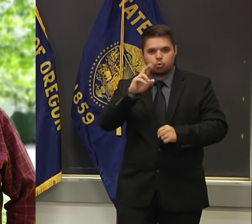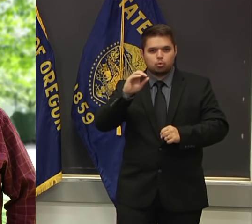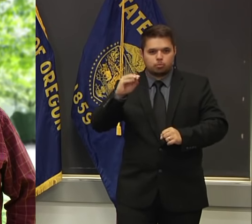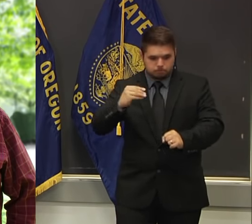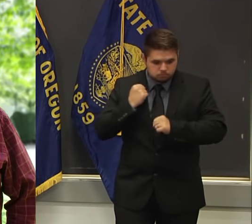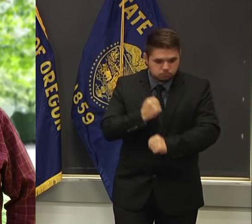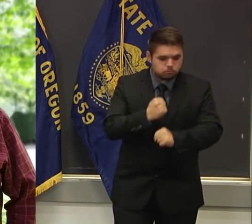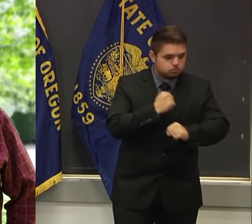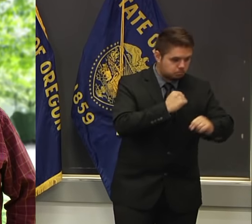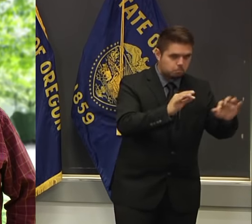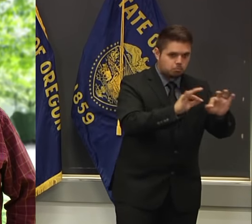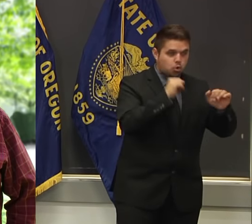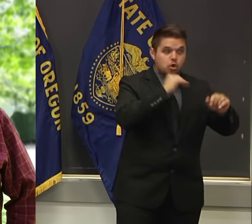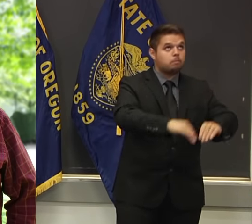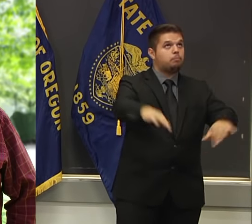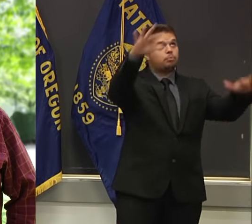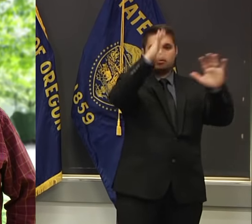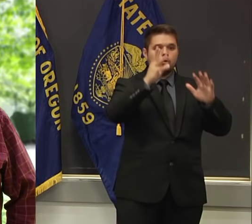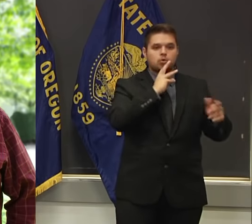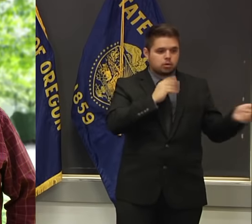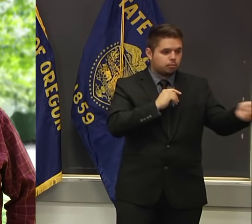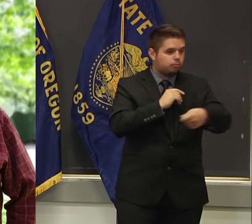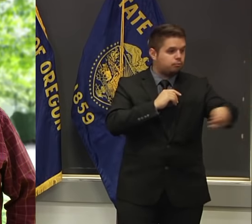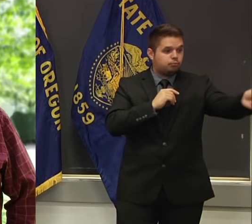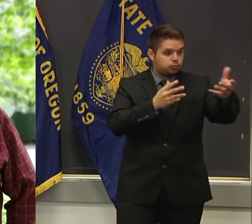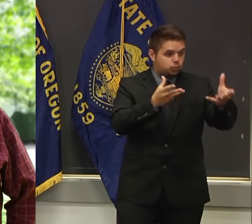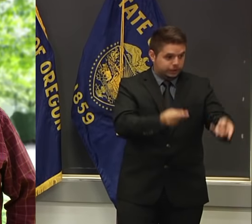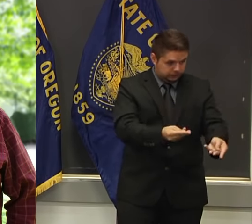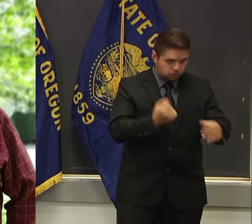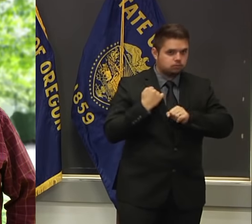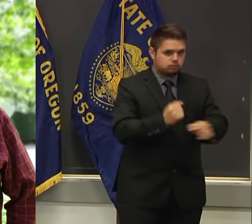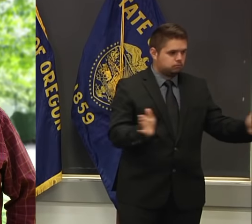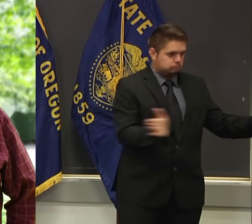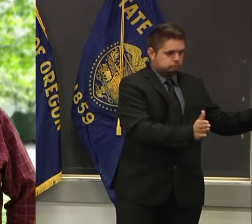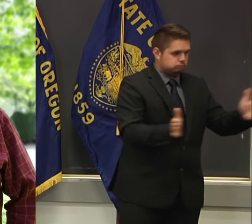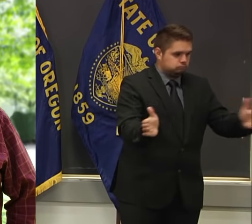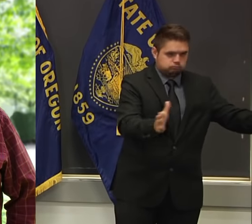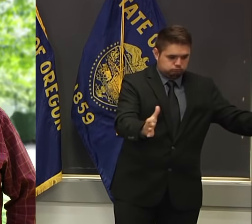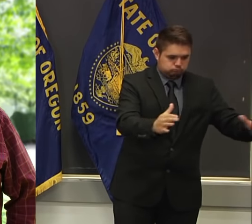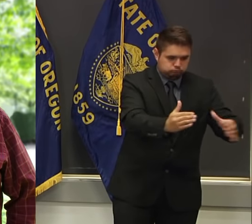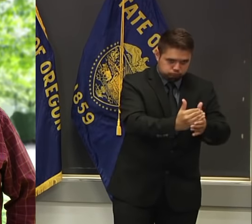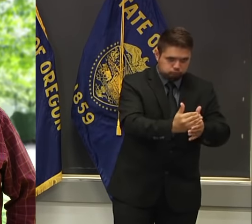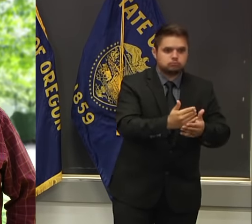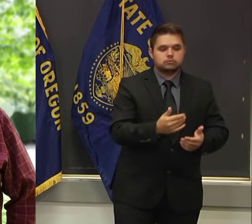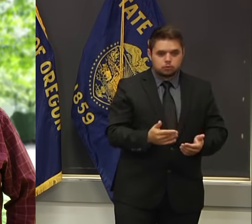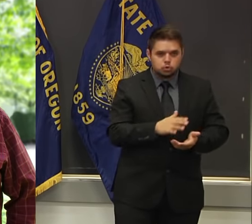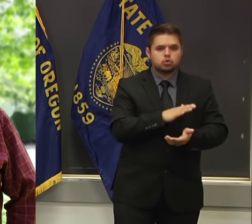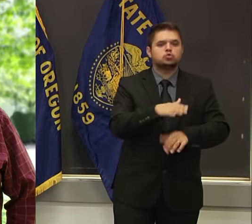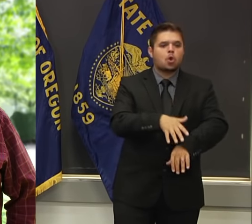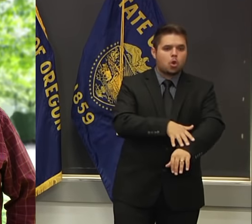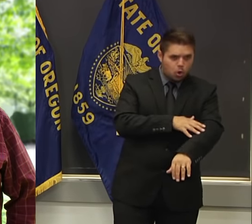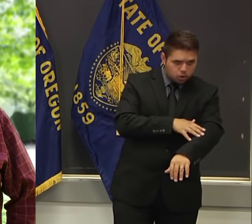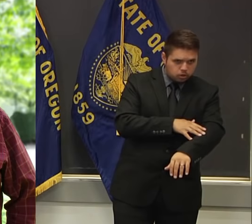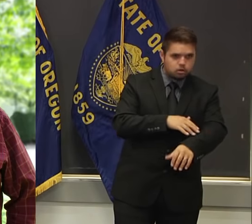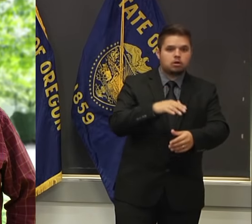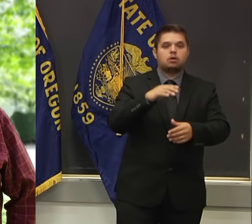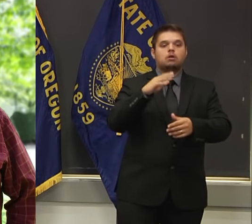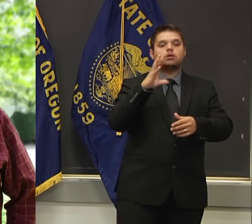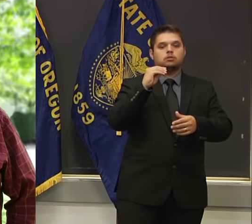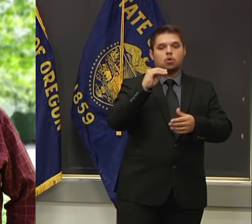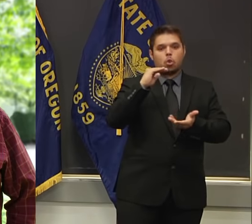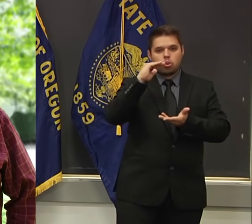smooth, clean sweep. Wet, slow, and low pressure. Those are really the keys when you're talking